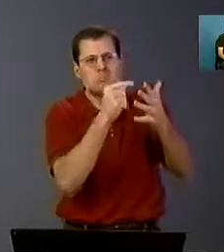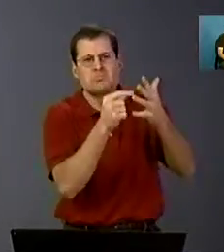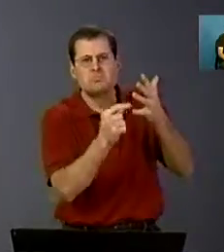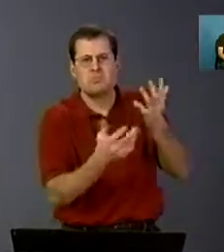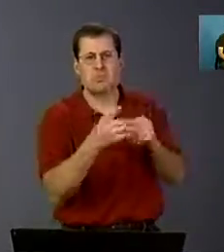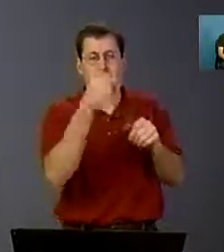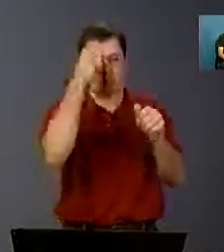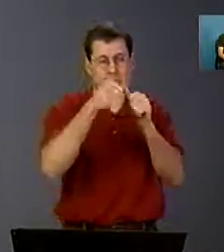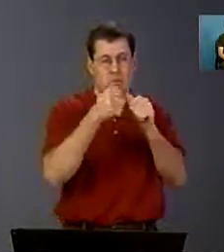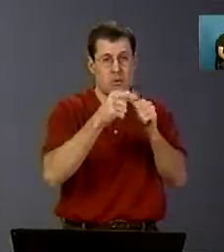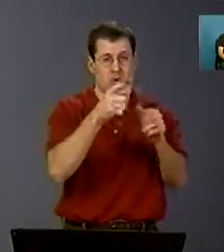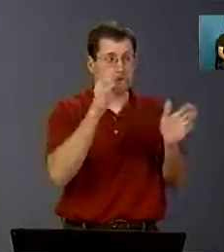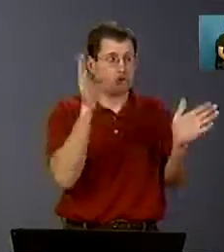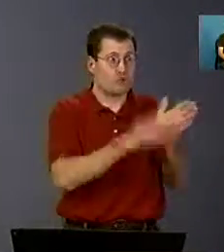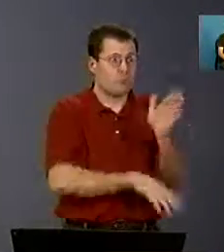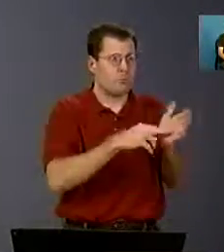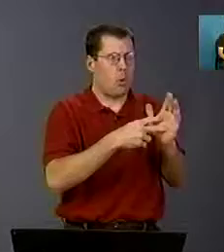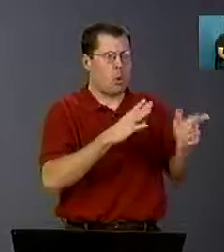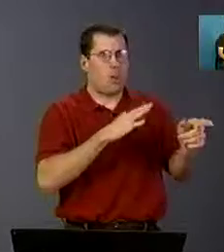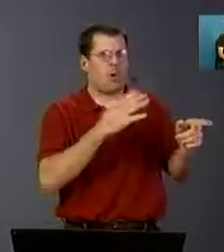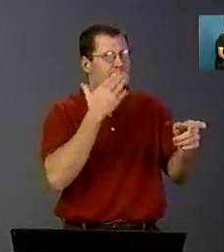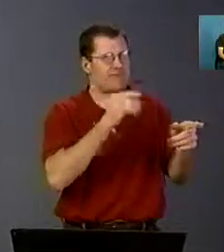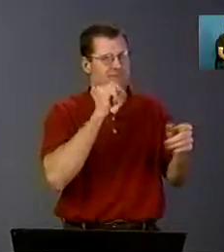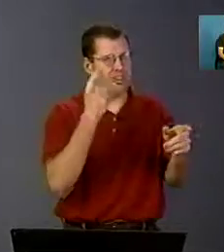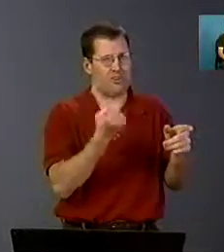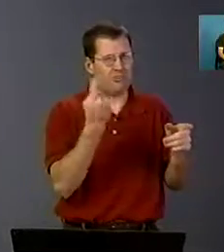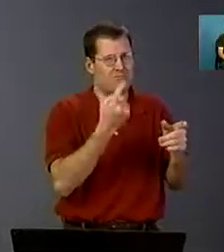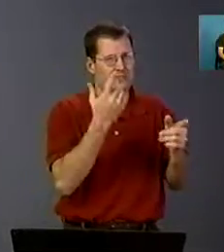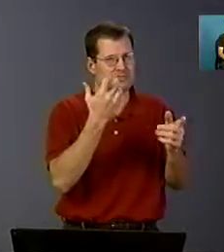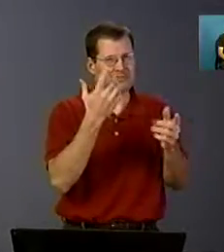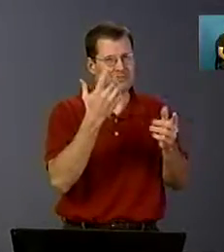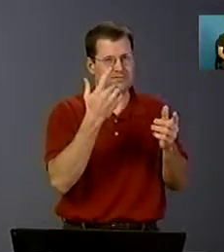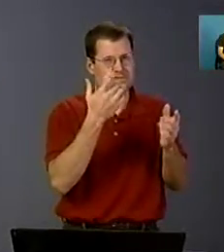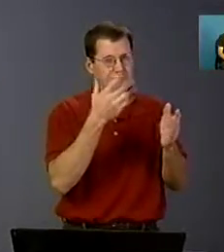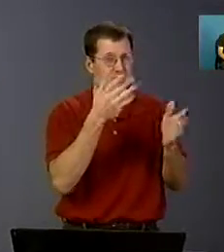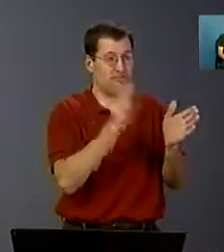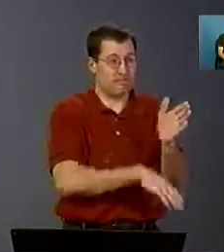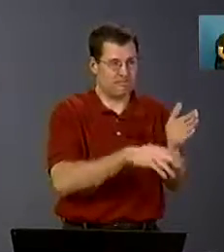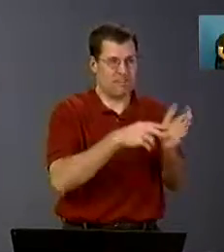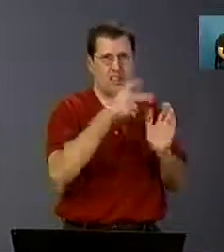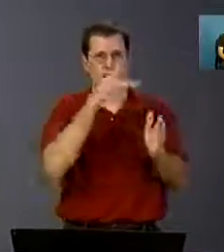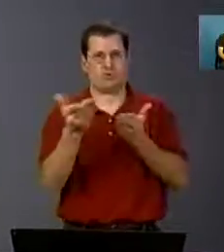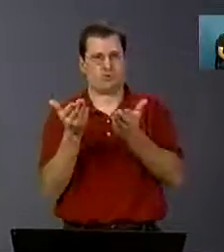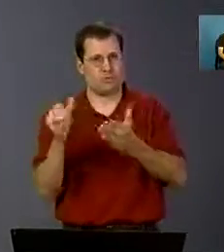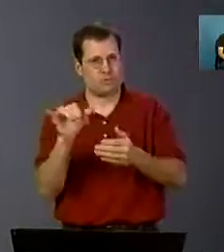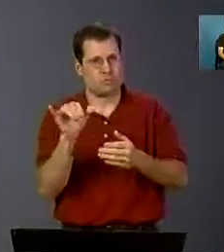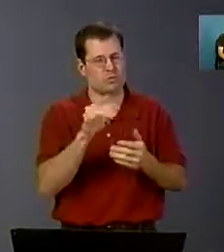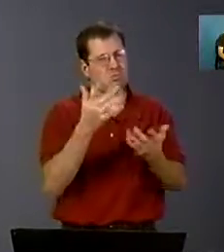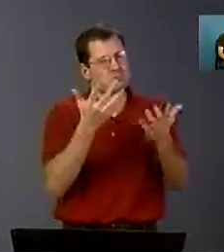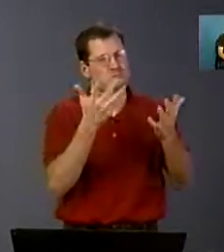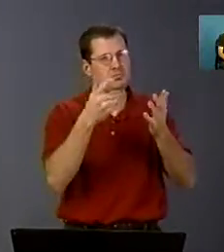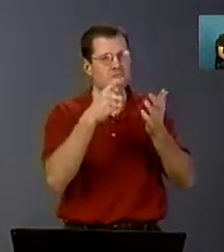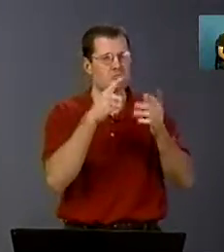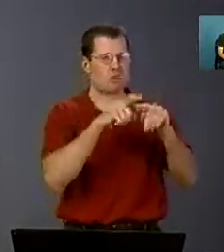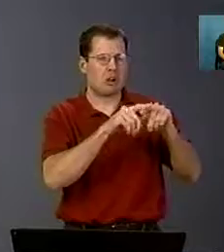mechanic. Make sure to be detailed in your inquisition. Not every mechanic is the same. Some are cheap and some